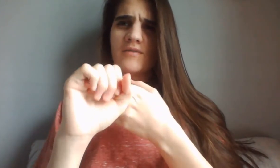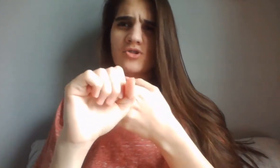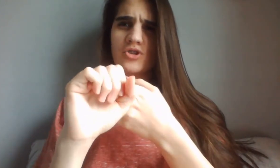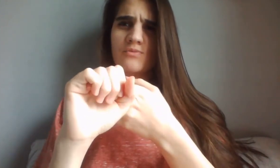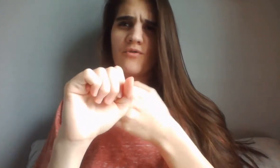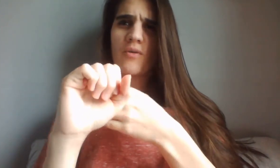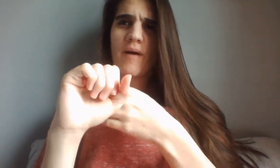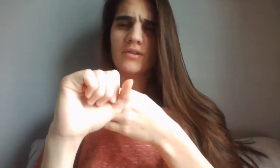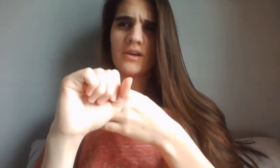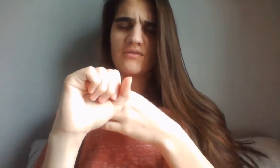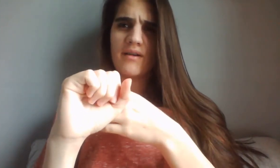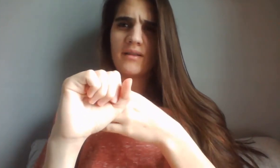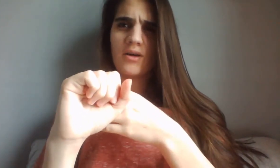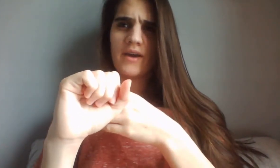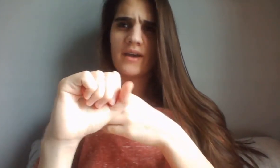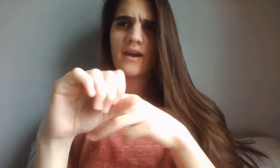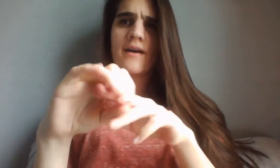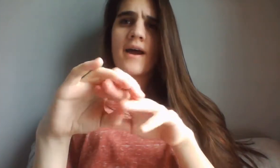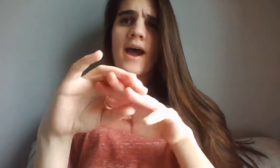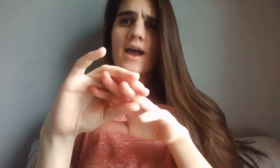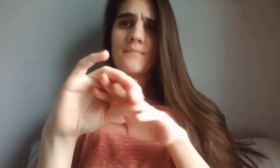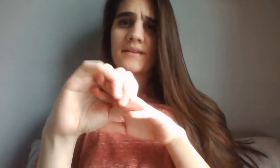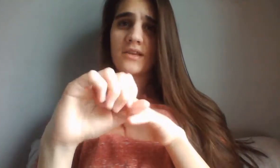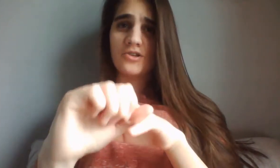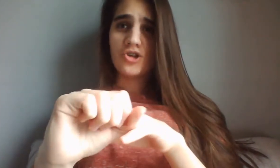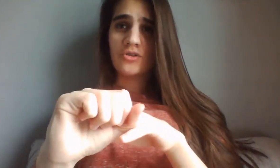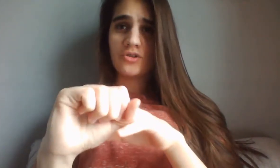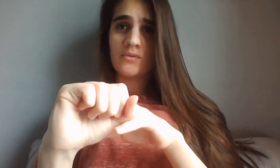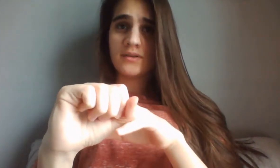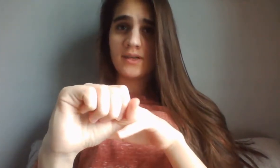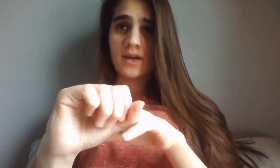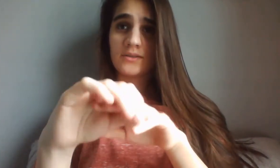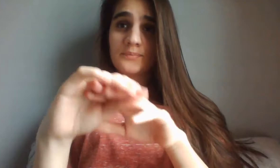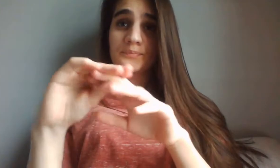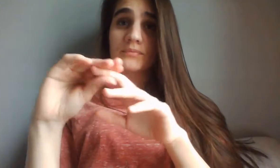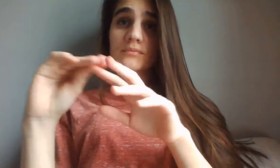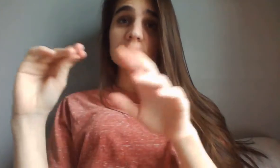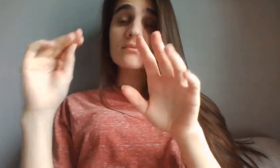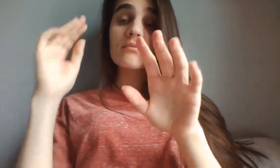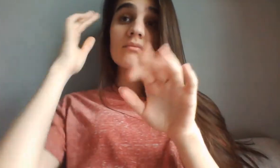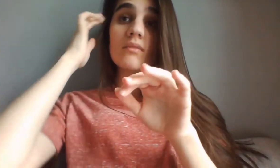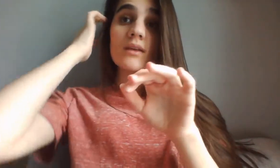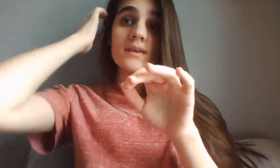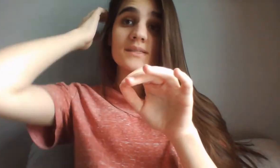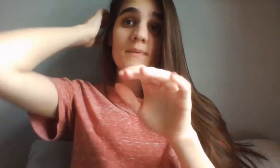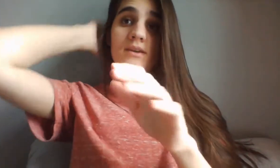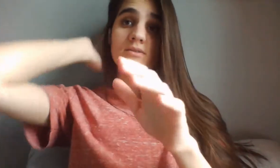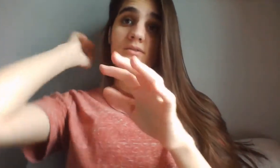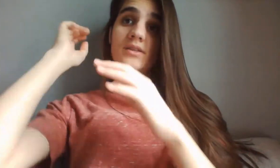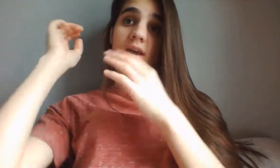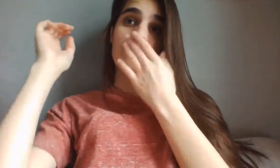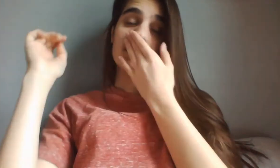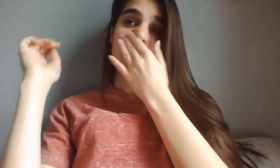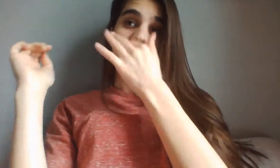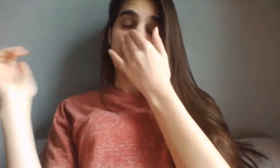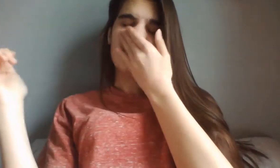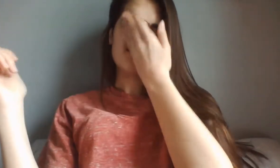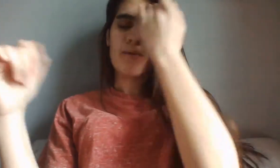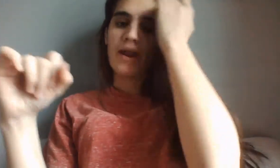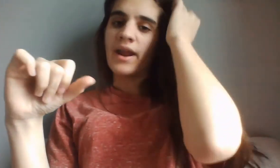discussed before, but I'll go through it a little bit again. And then John towards the end. This bit is also, scene 5 is when Anna